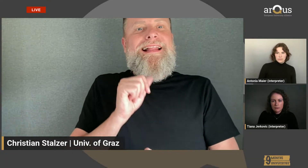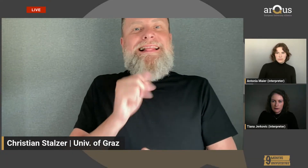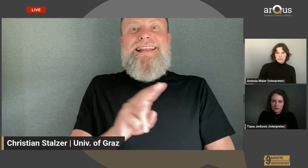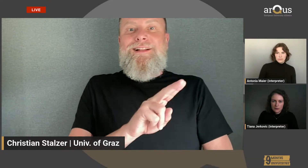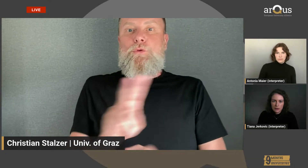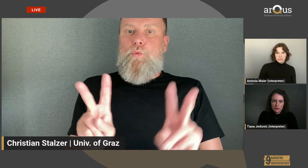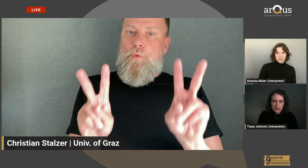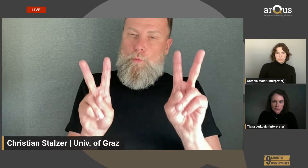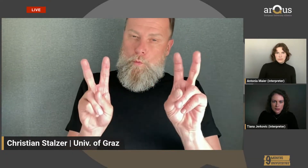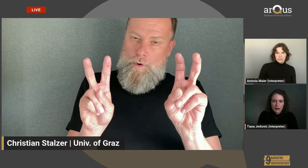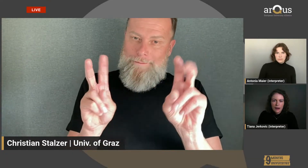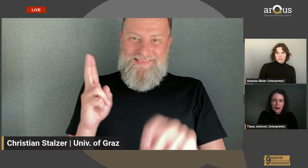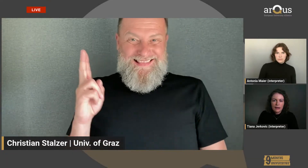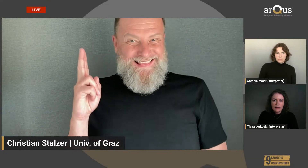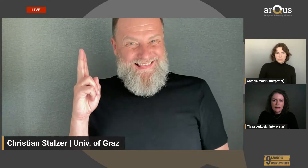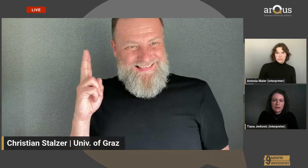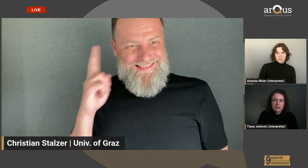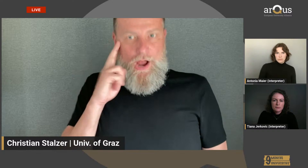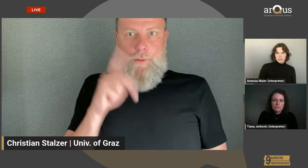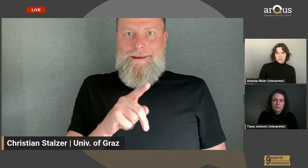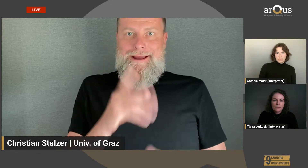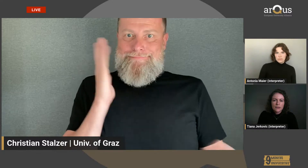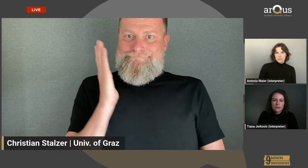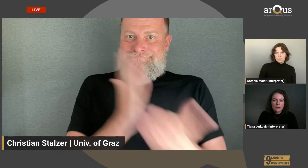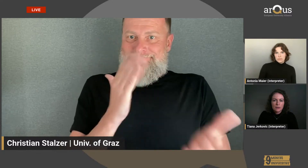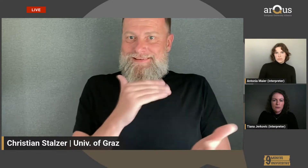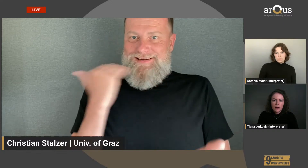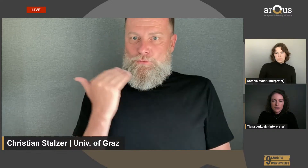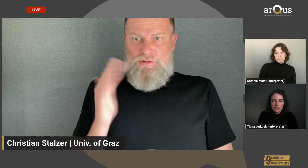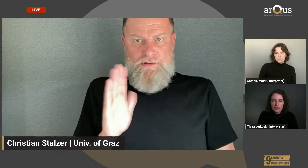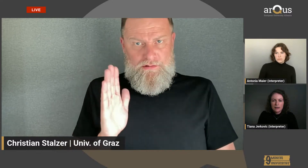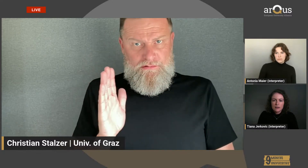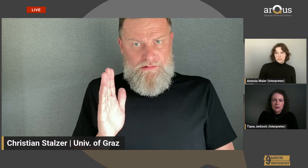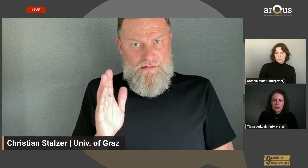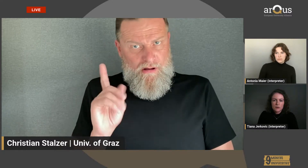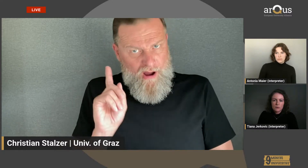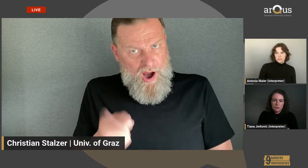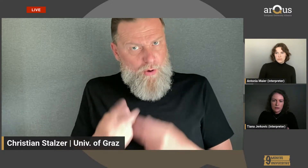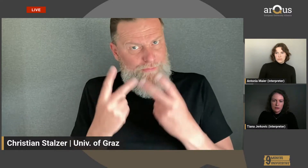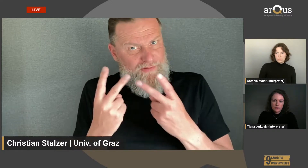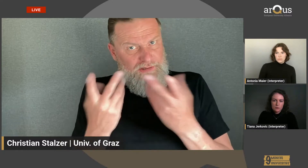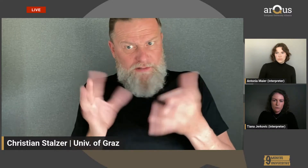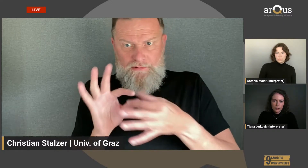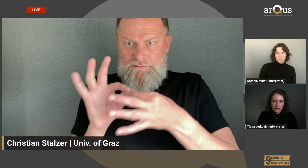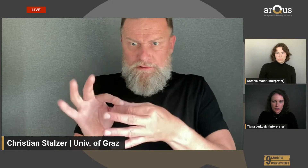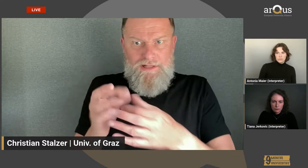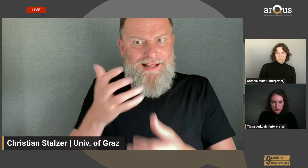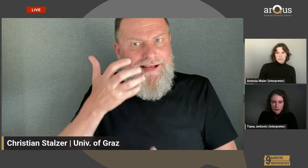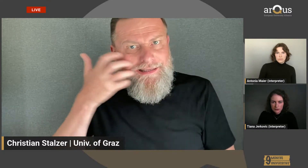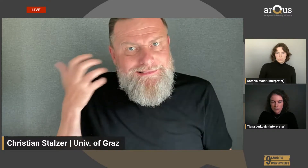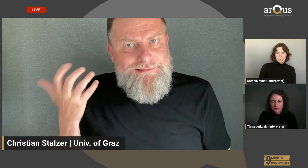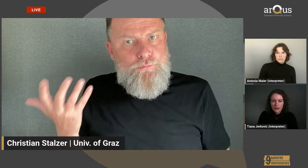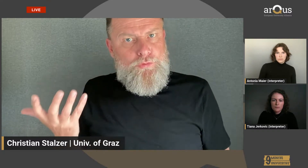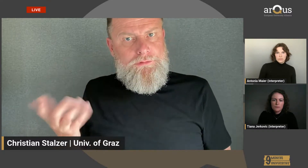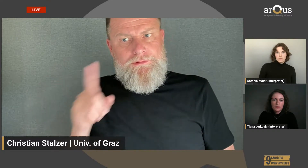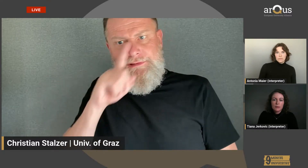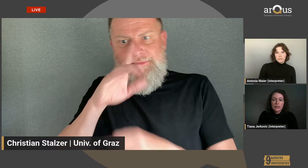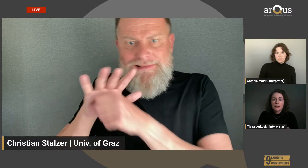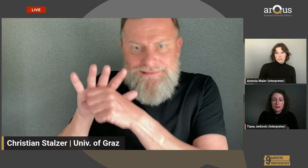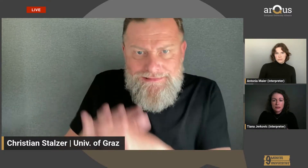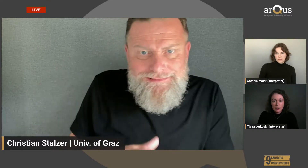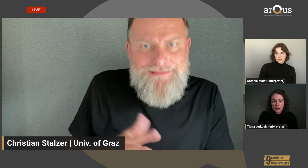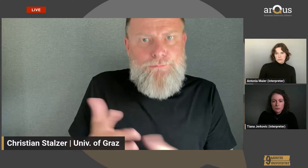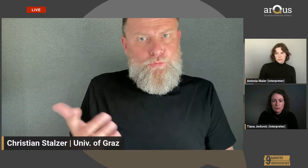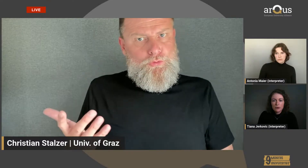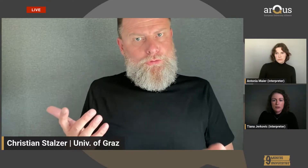raise awareness about this, and so that we can't say there's just one deaf person,